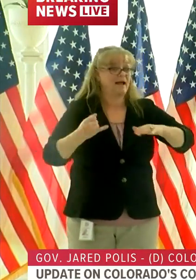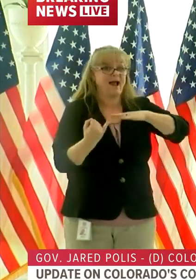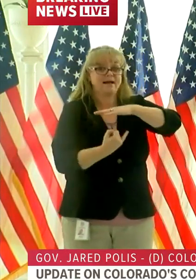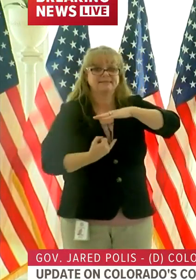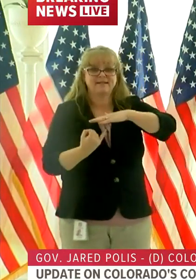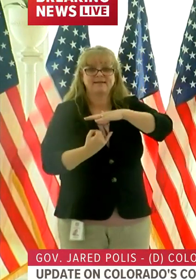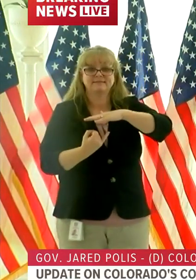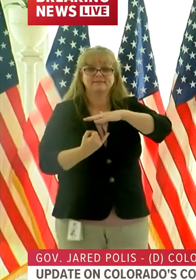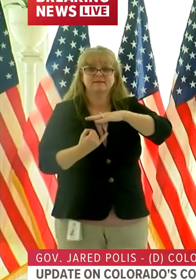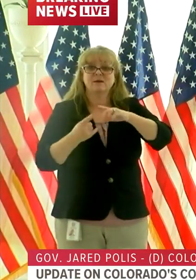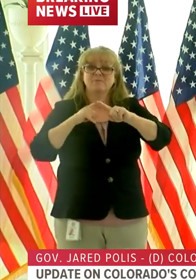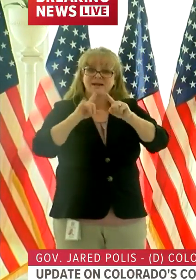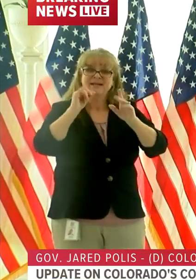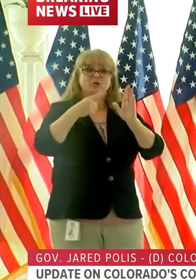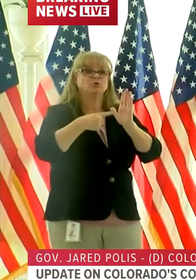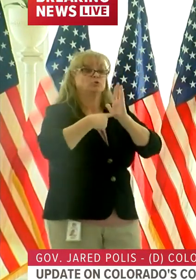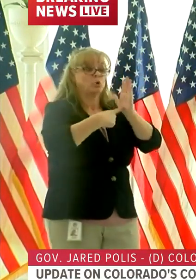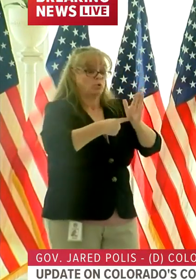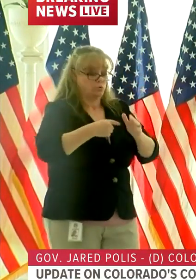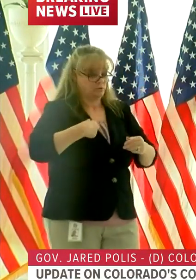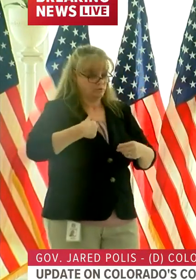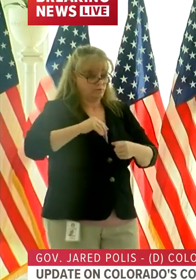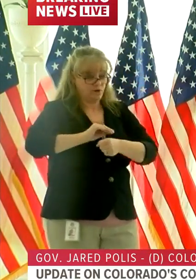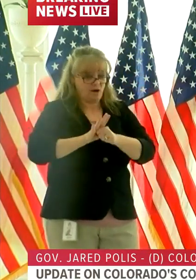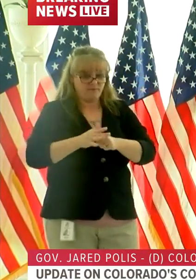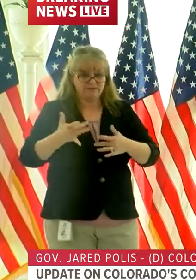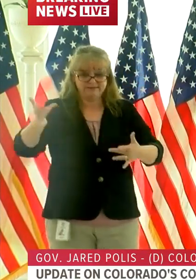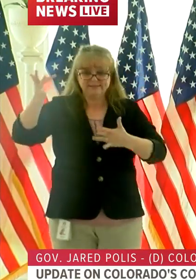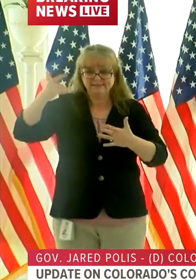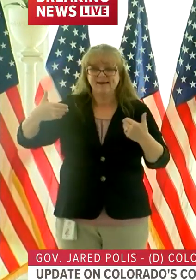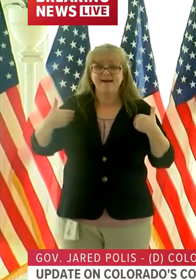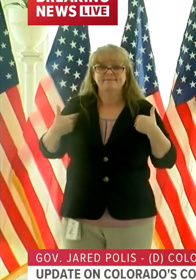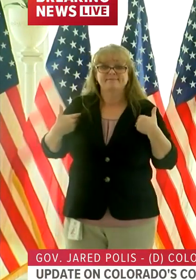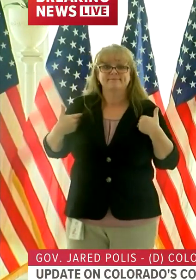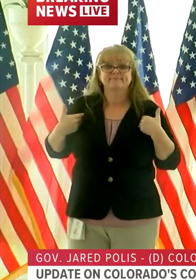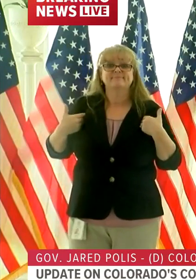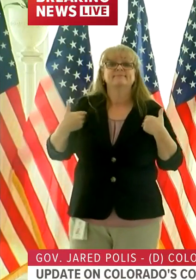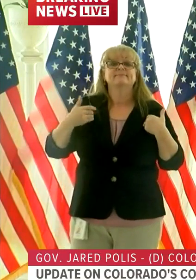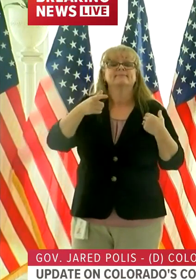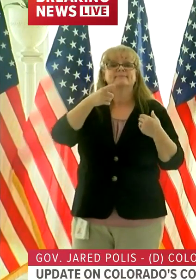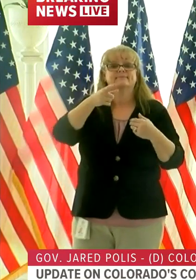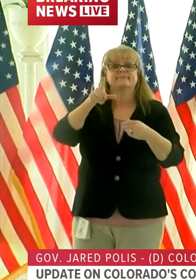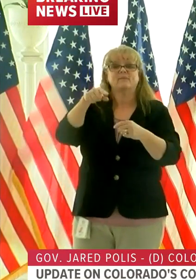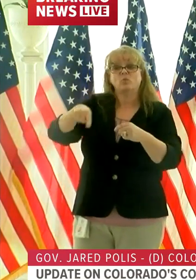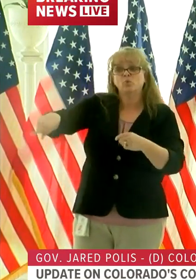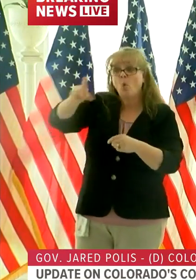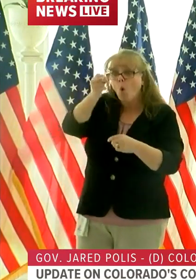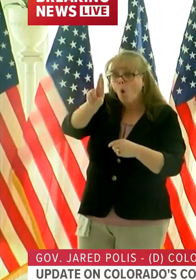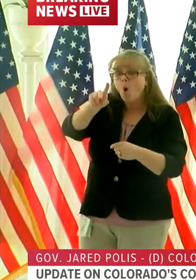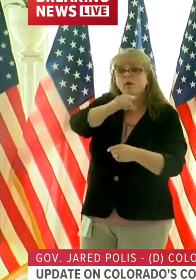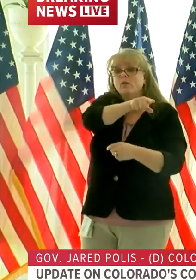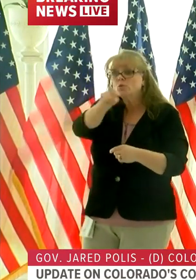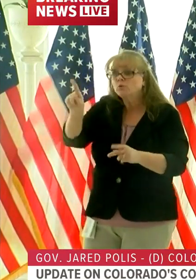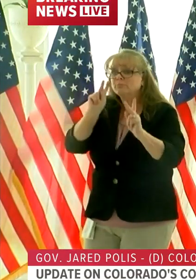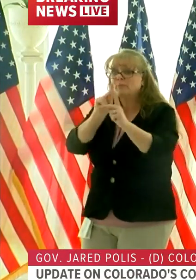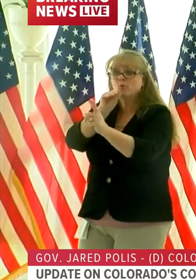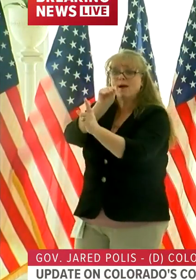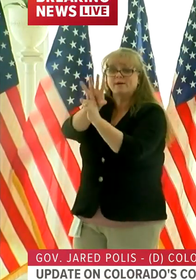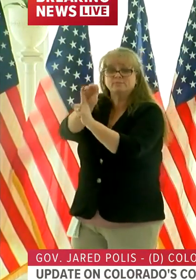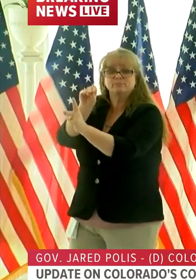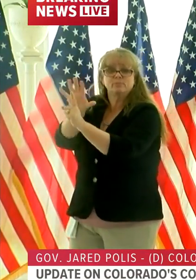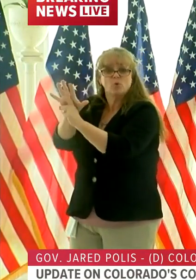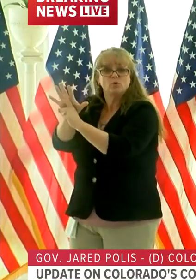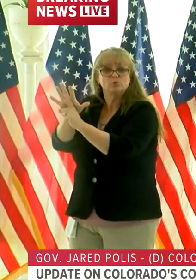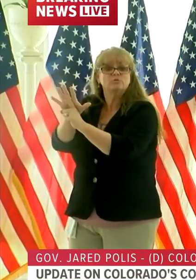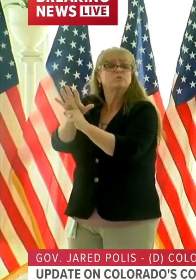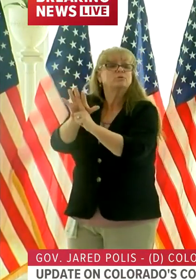test positive and those who have been exposed to them, rather than the mass quarantining of society, which is what is so economically